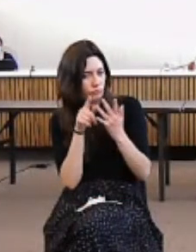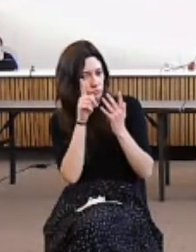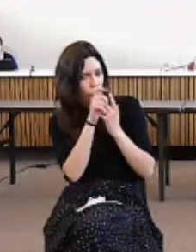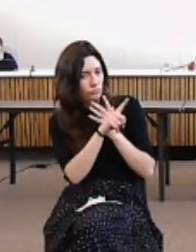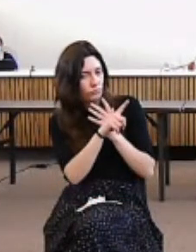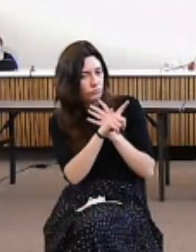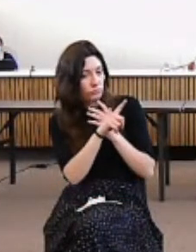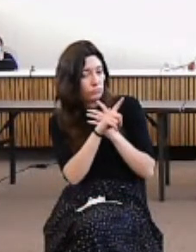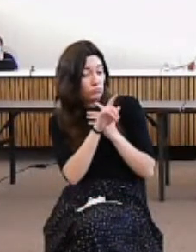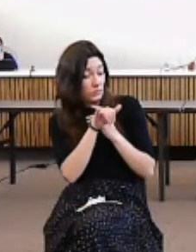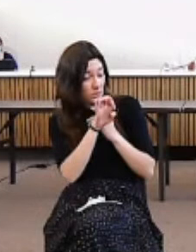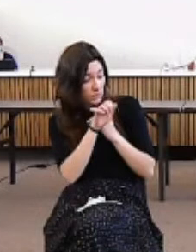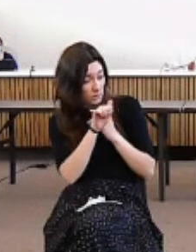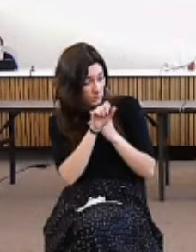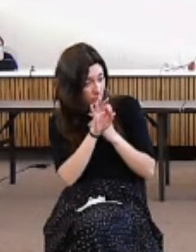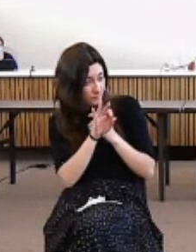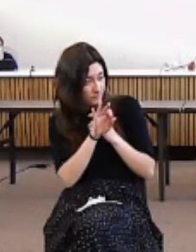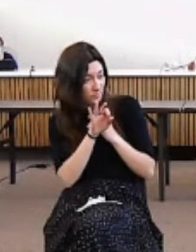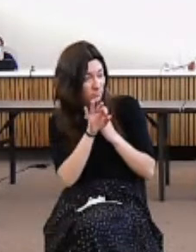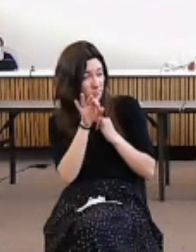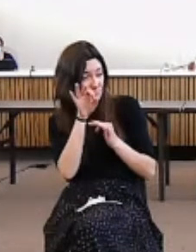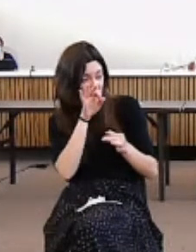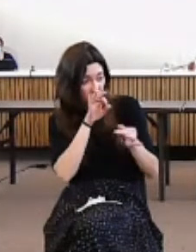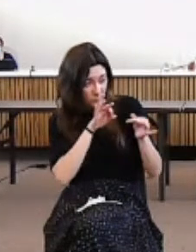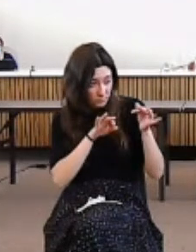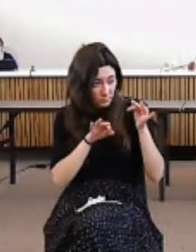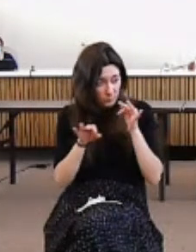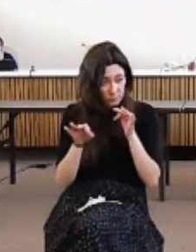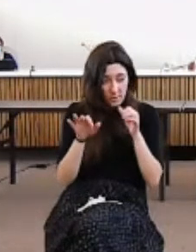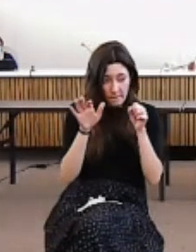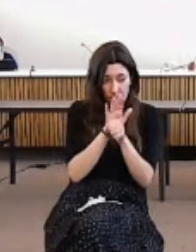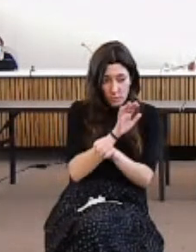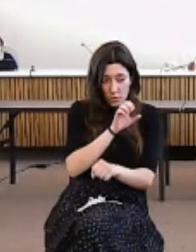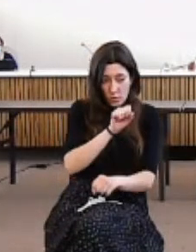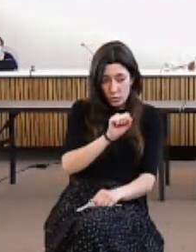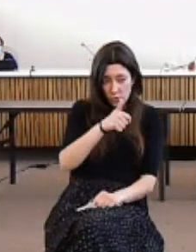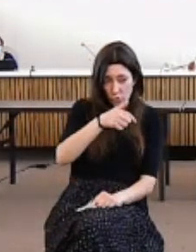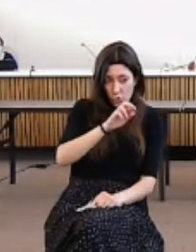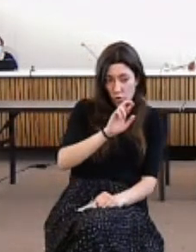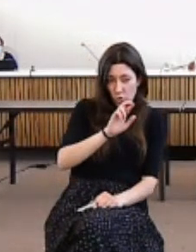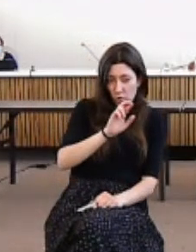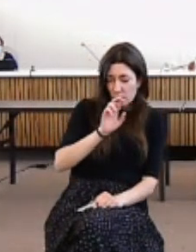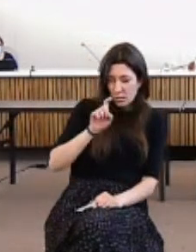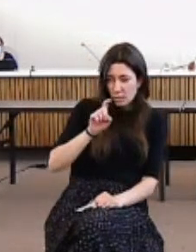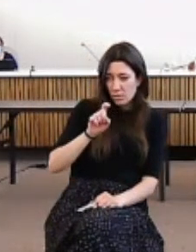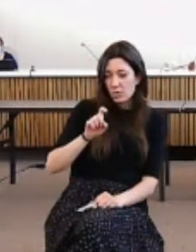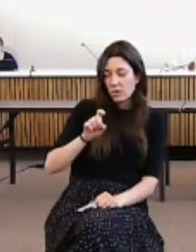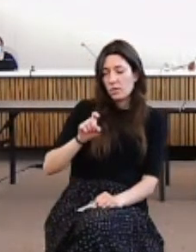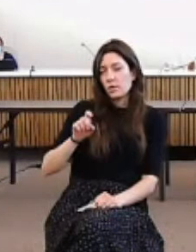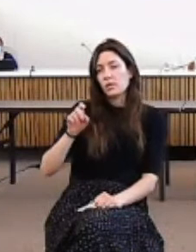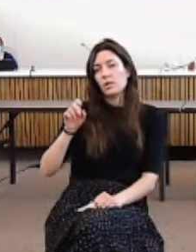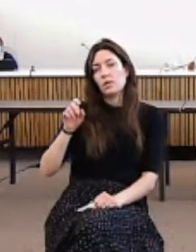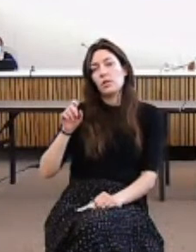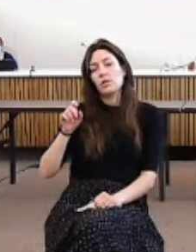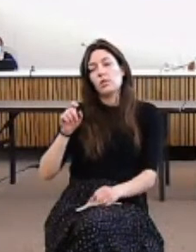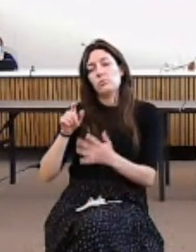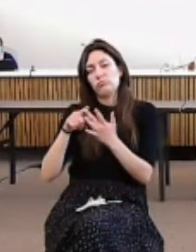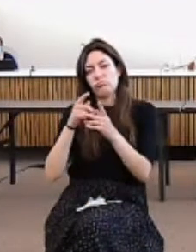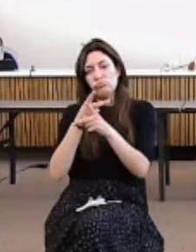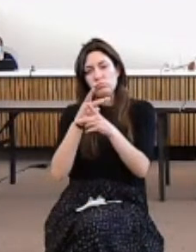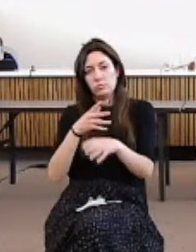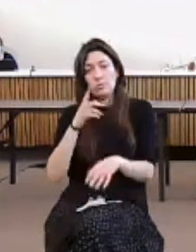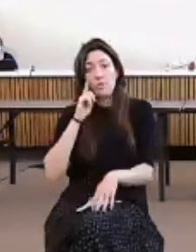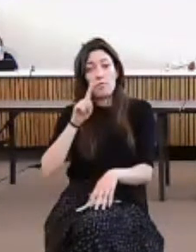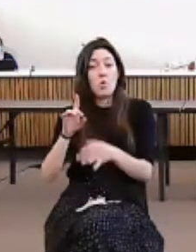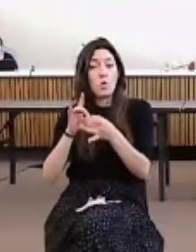is standing in place of the full seeker? So again, for a coordinated review, you're going to do